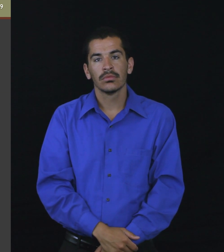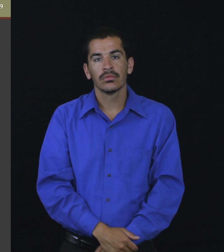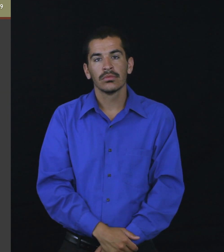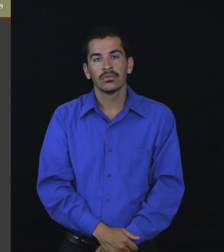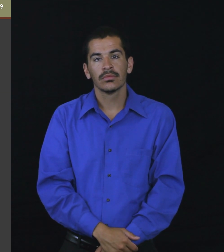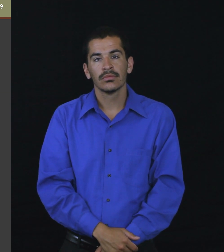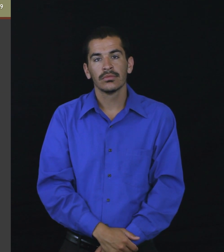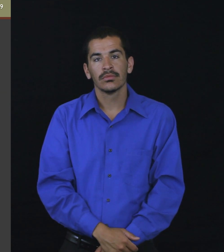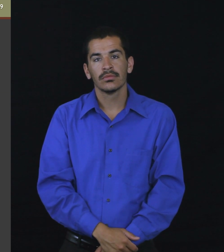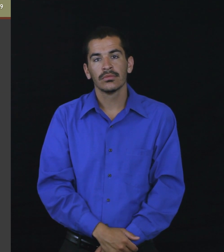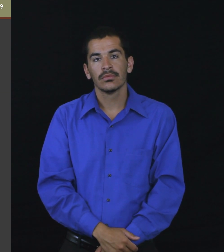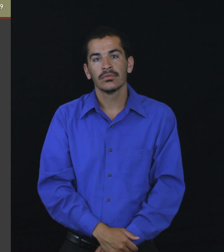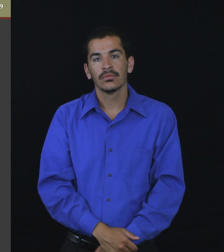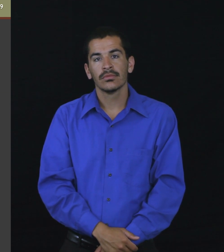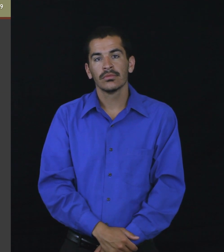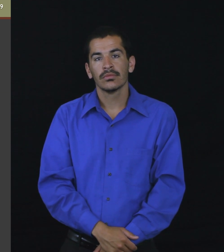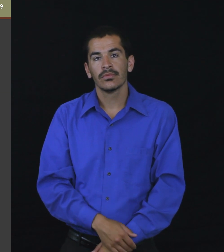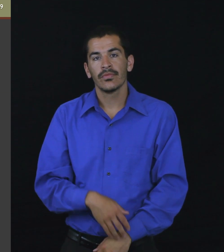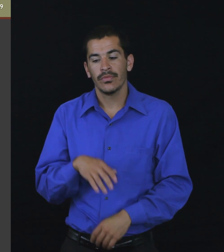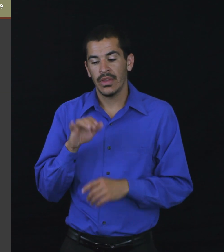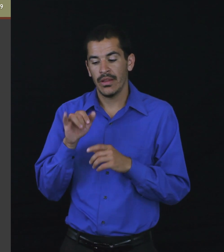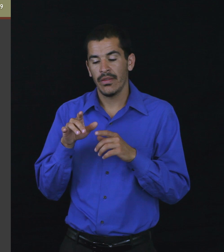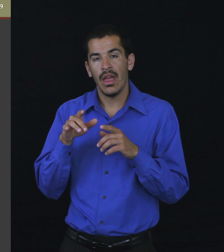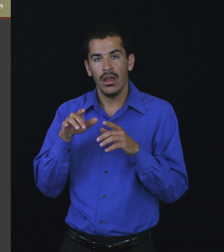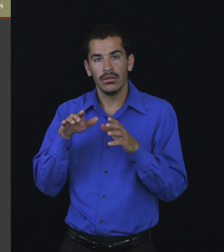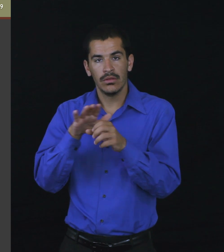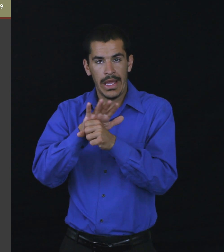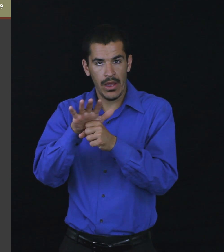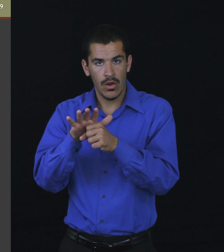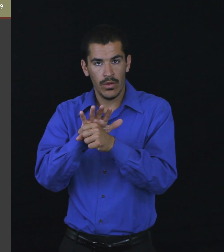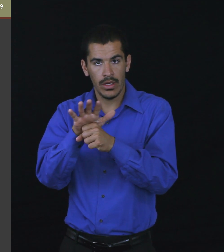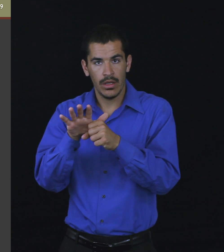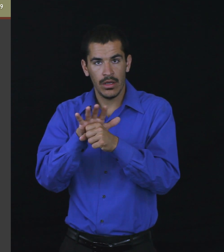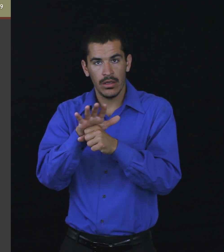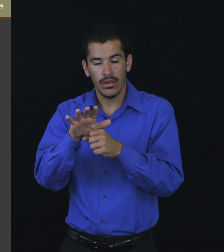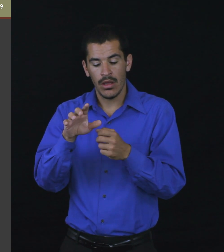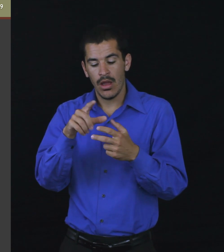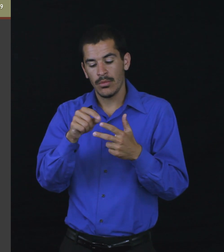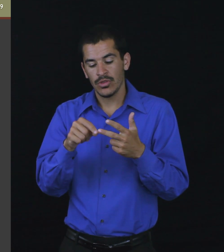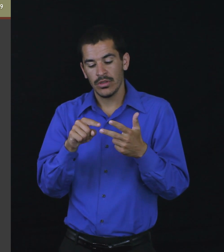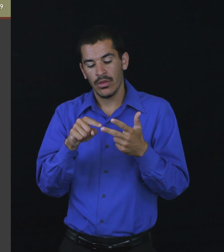This site is in a metropolitan redevelopment area.